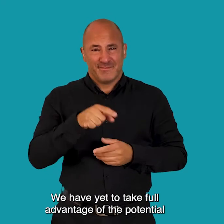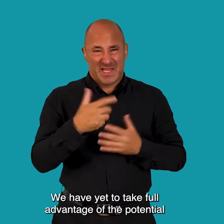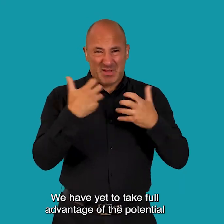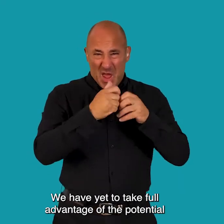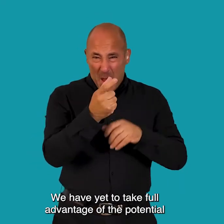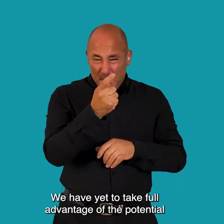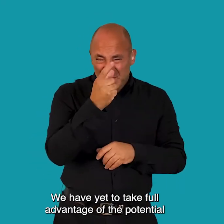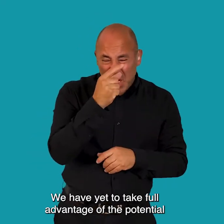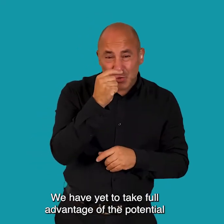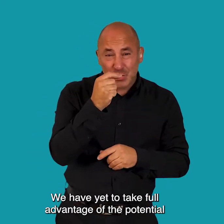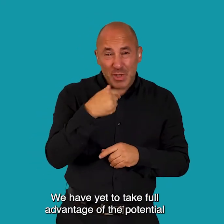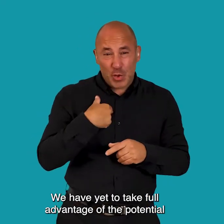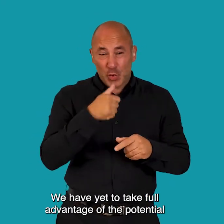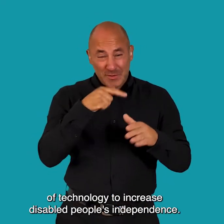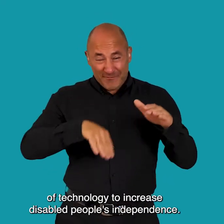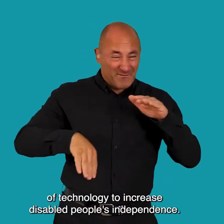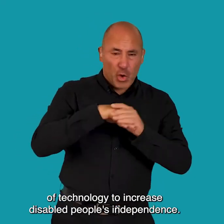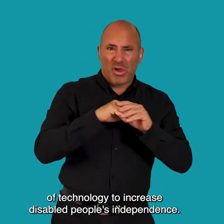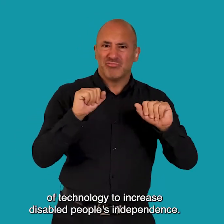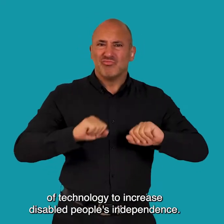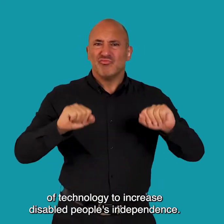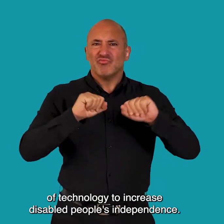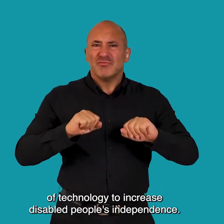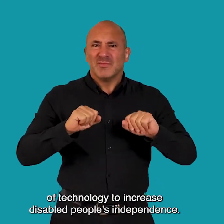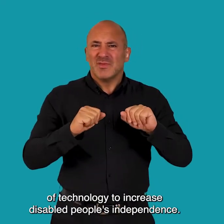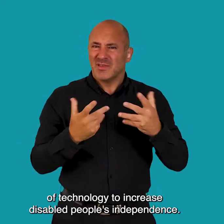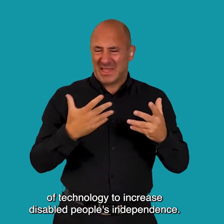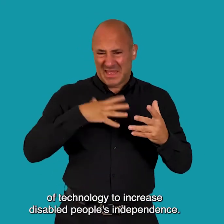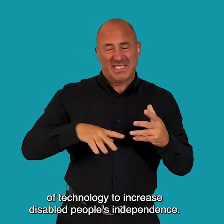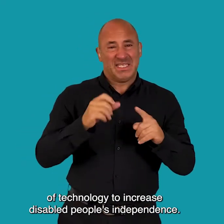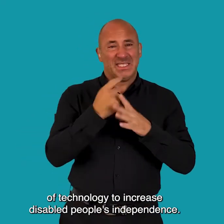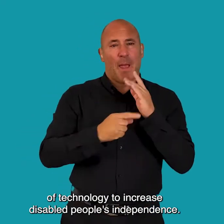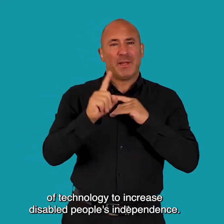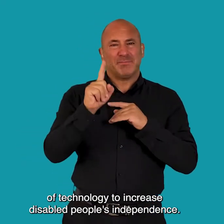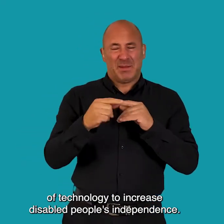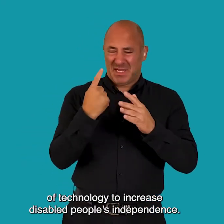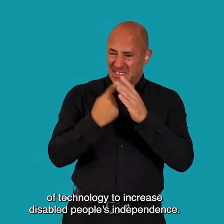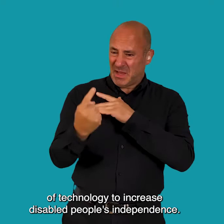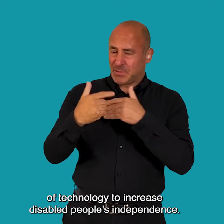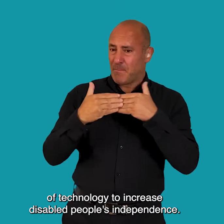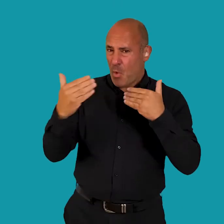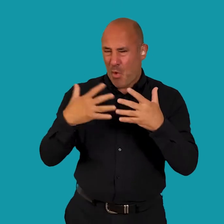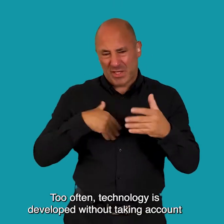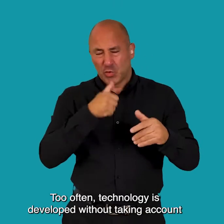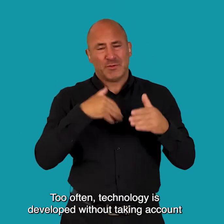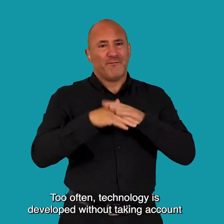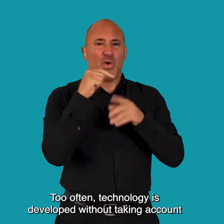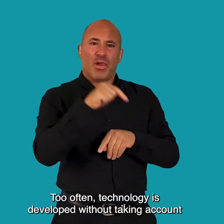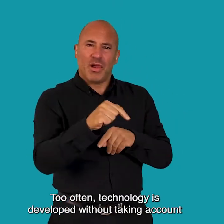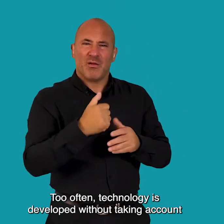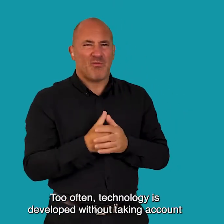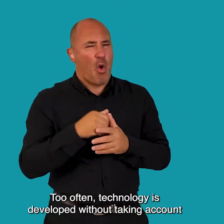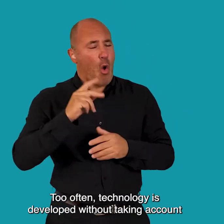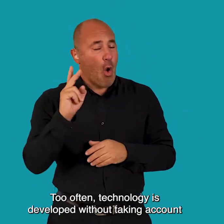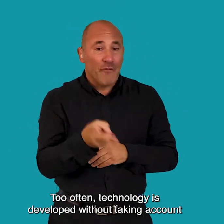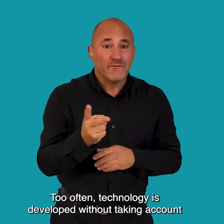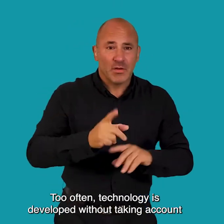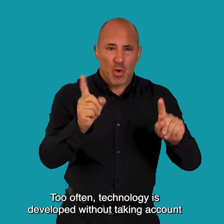full advantage of the potential of technology to increase disabled people's independence. Too often technology is developed